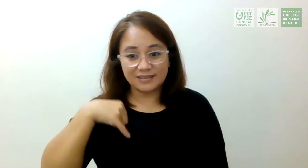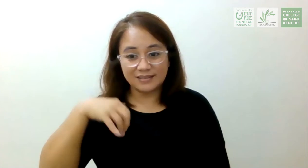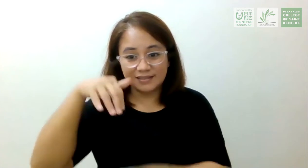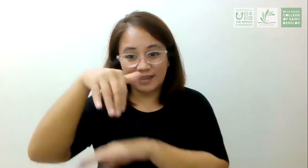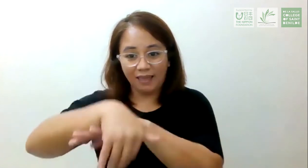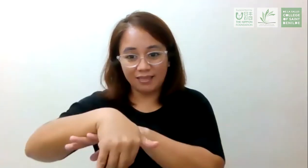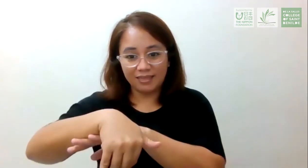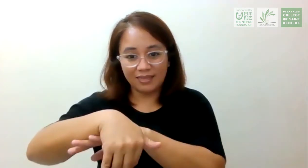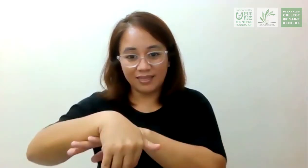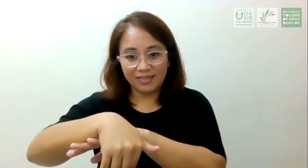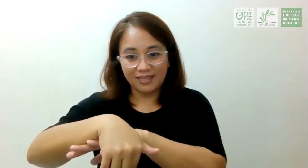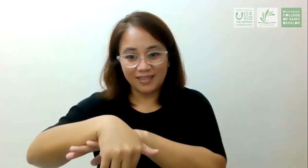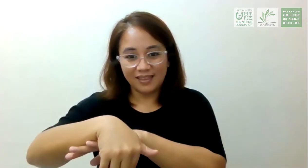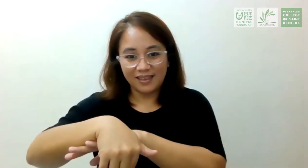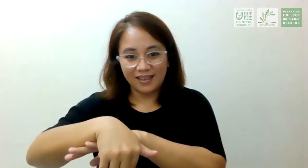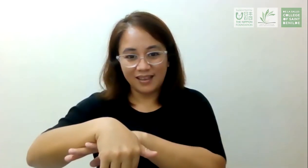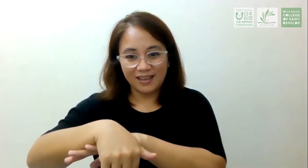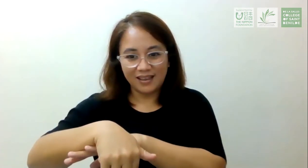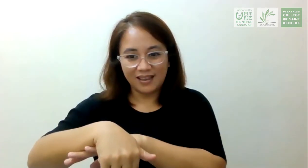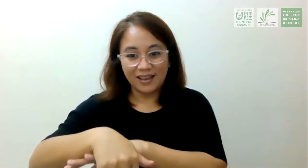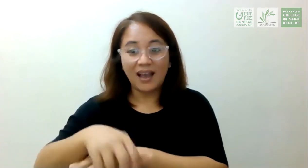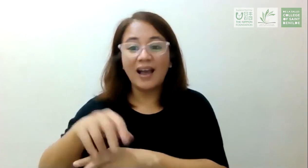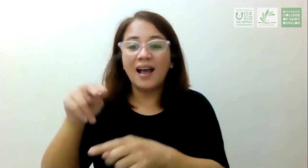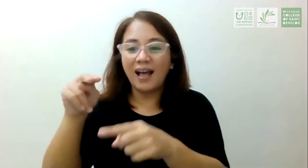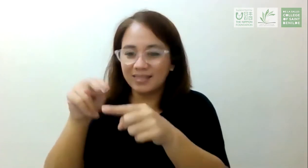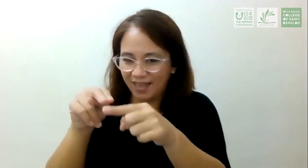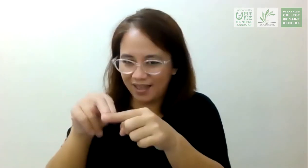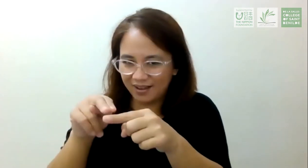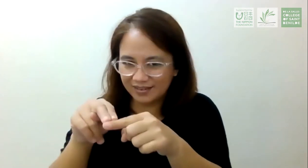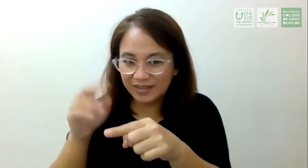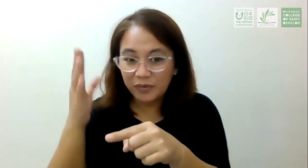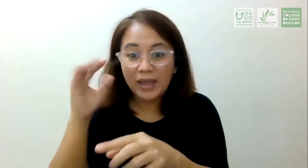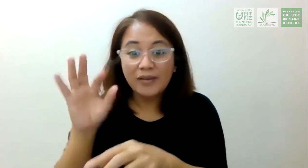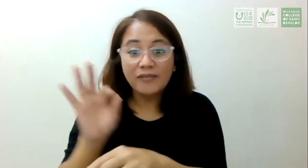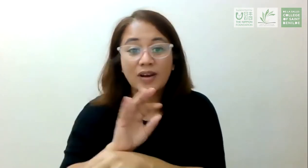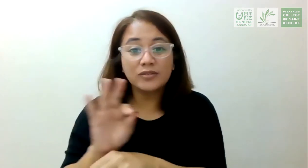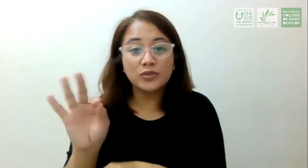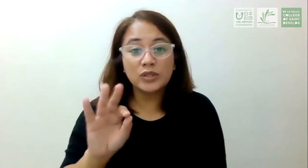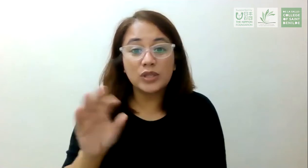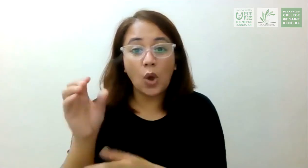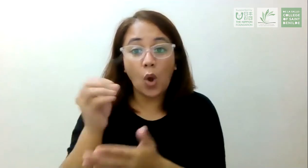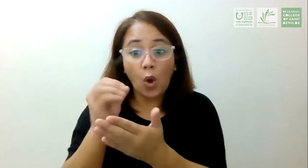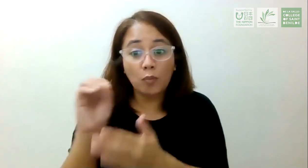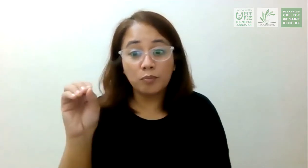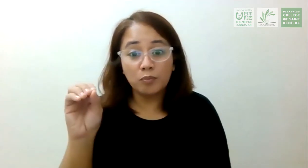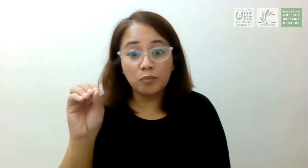we know it's a noun because it functions as the object and it also takes the plural.